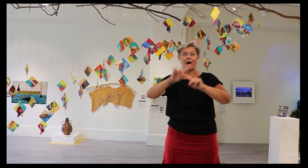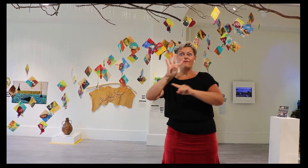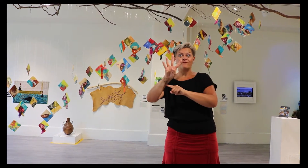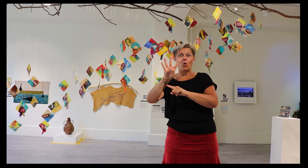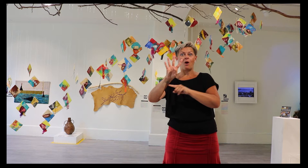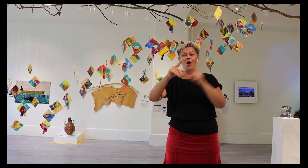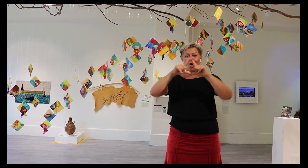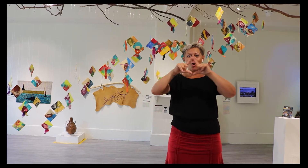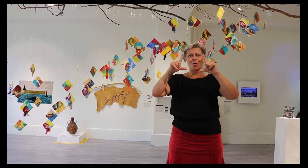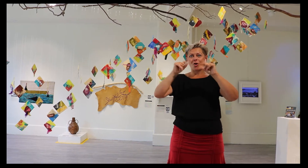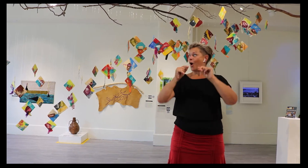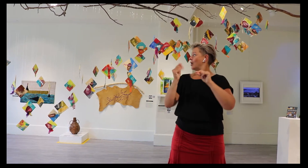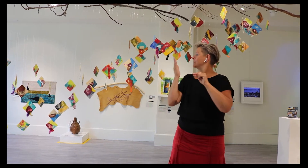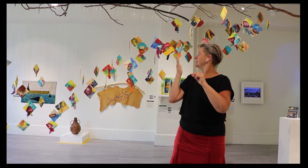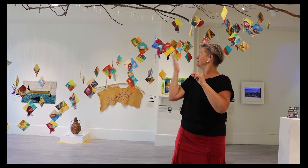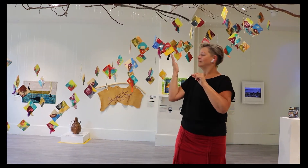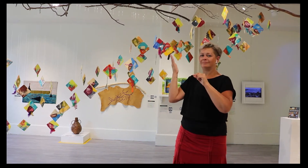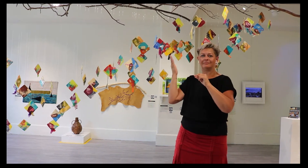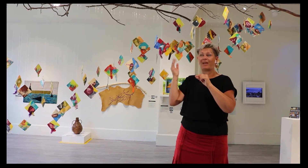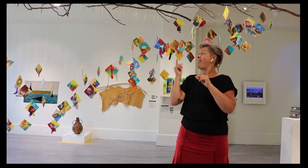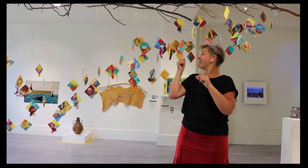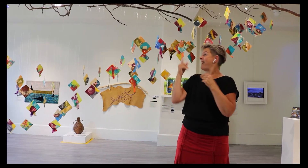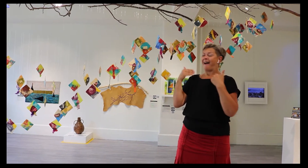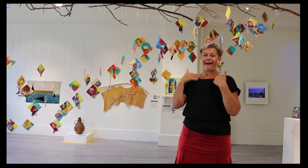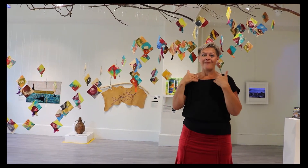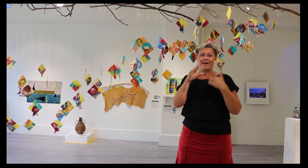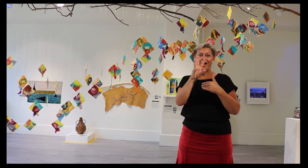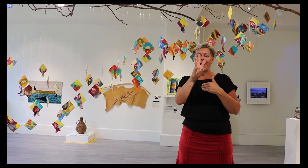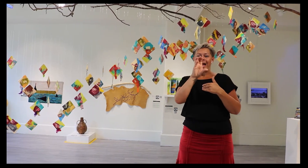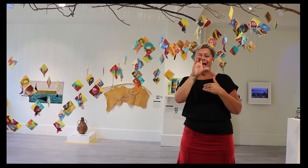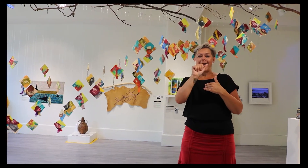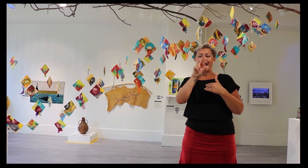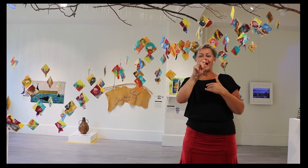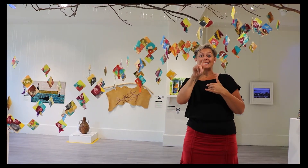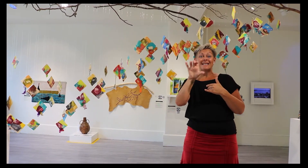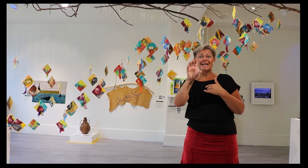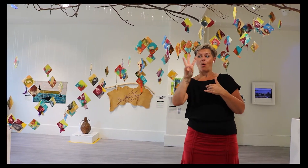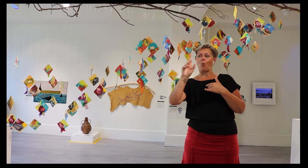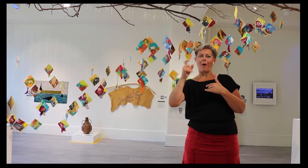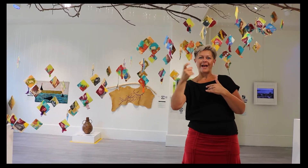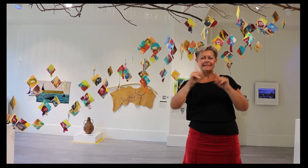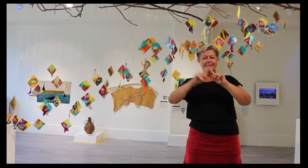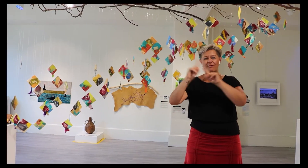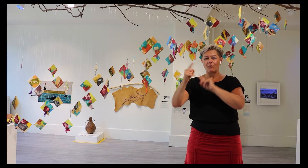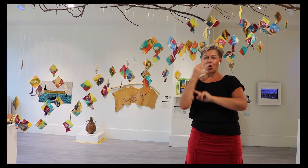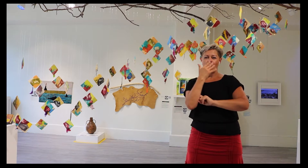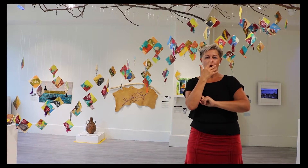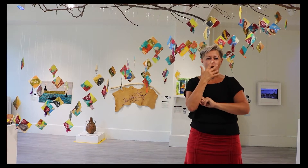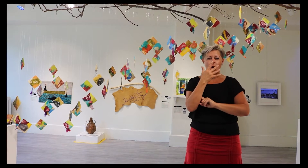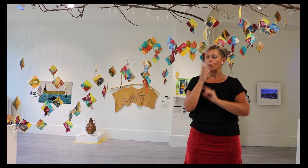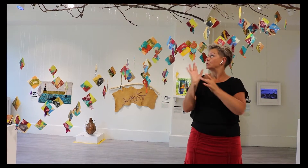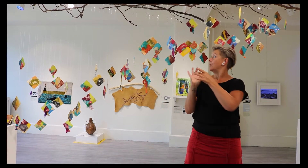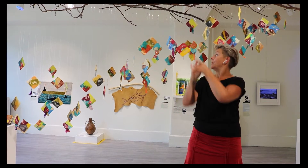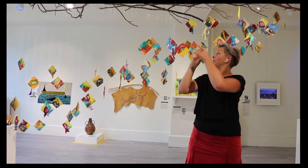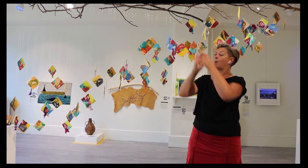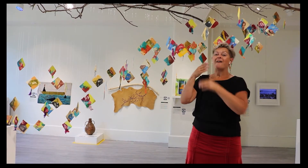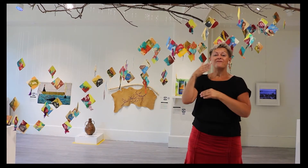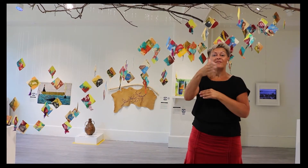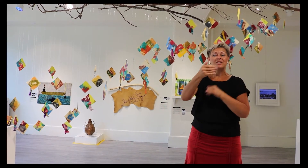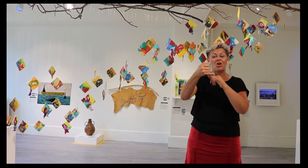4x4-inch craftboard cards, which have been covered with encaustic wax using a spectrum of colors and then attached by fishing line to